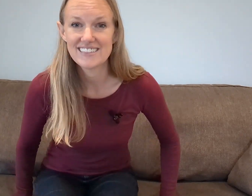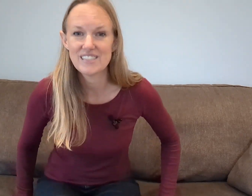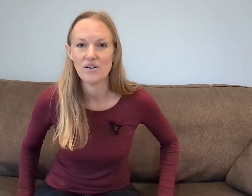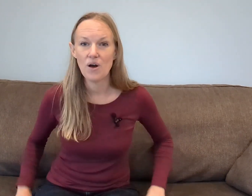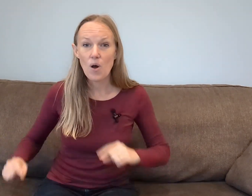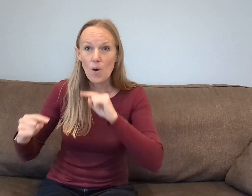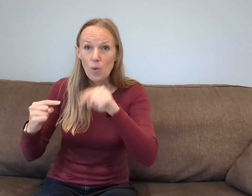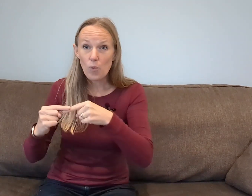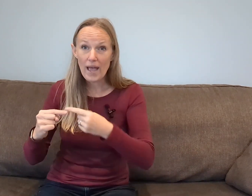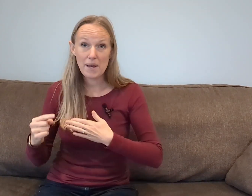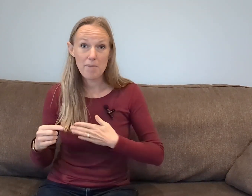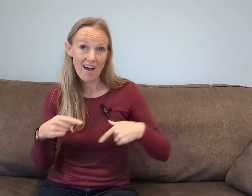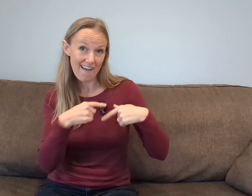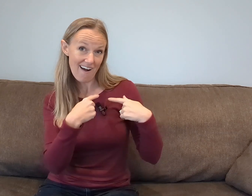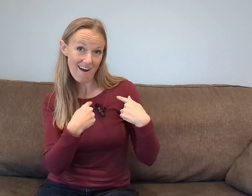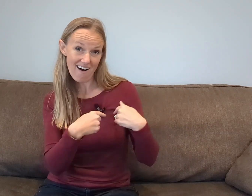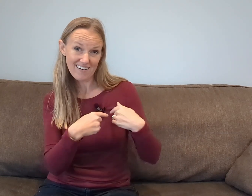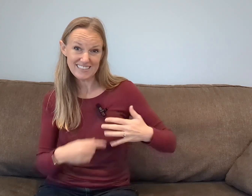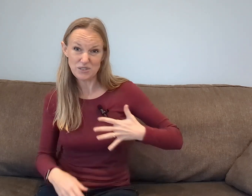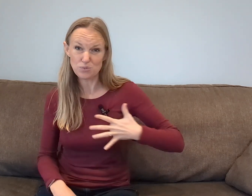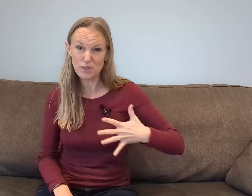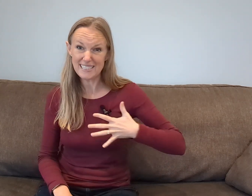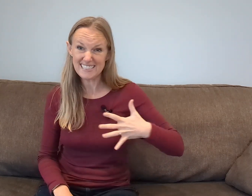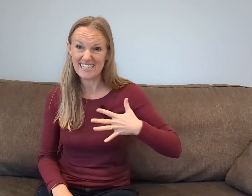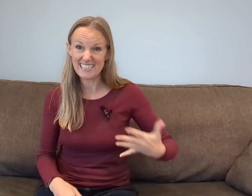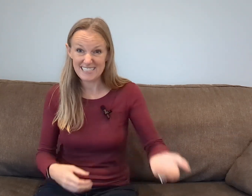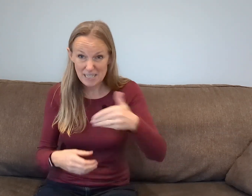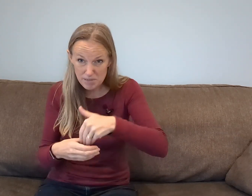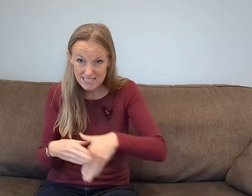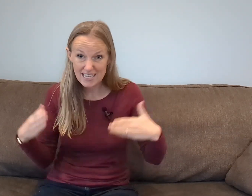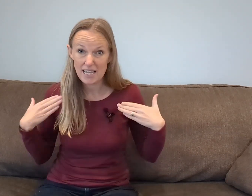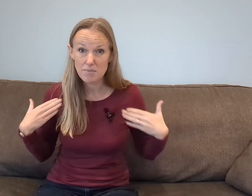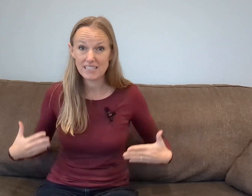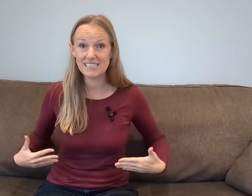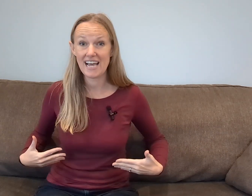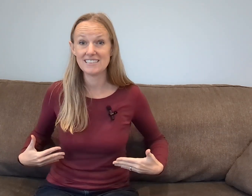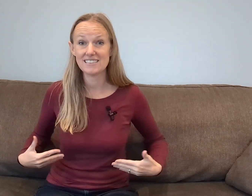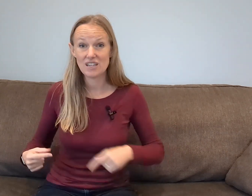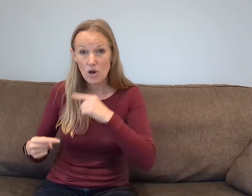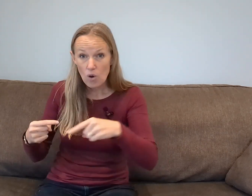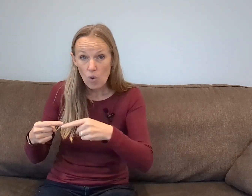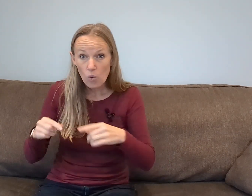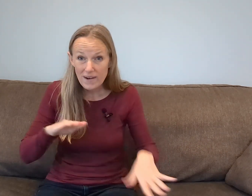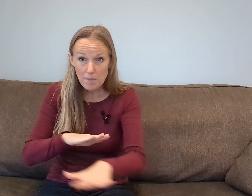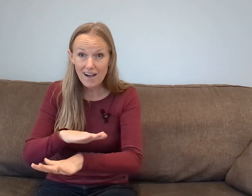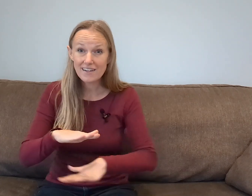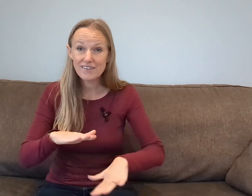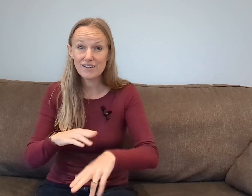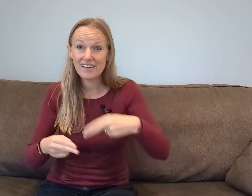so when my heart is racing deep inside my chest, when I'm underneath